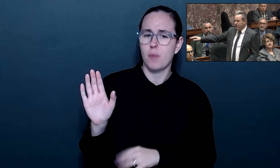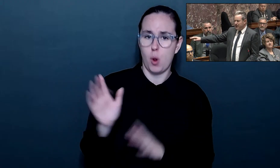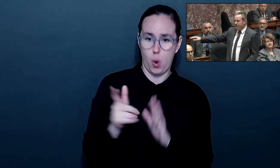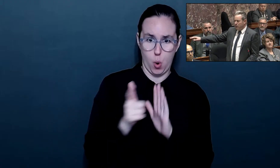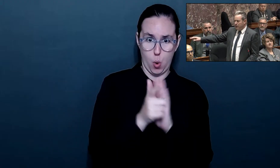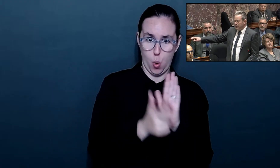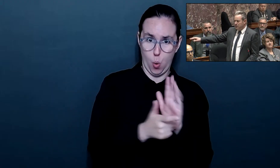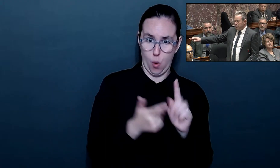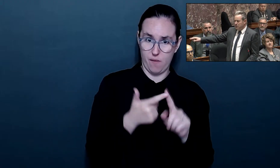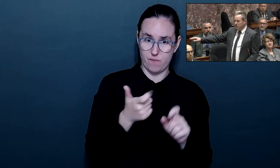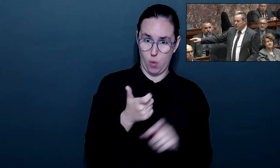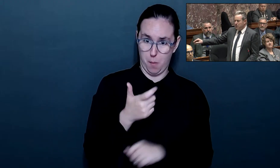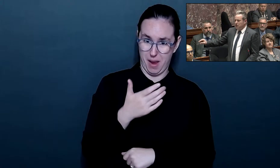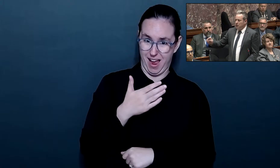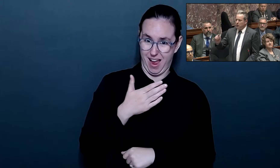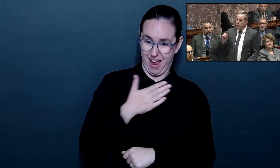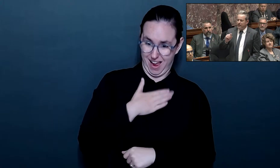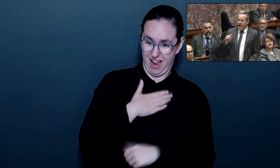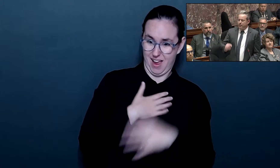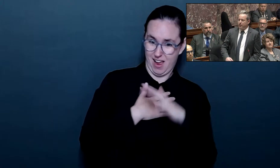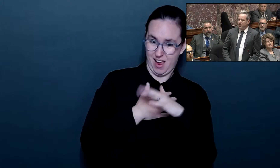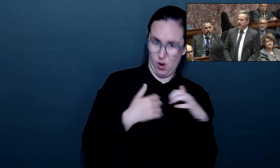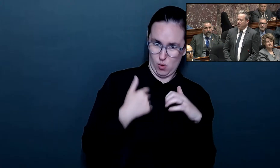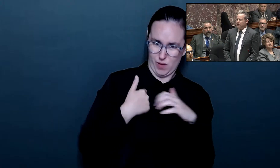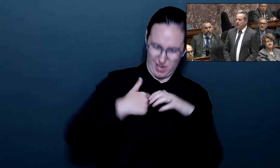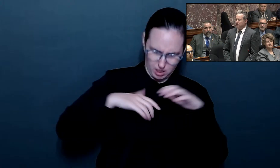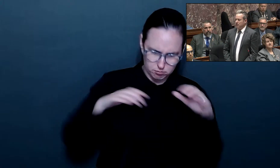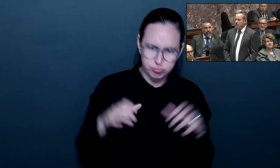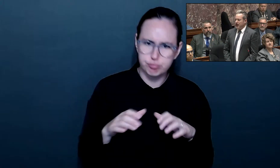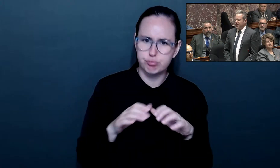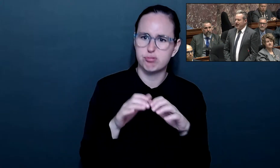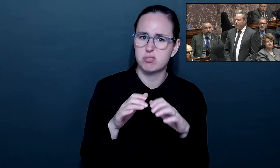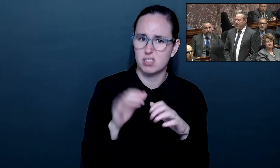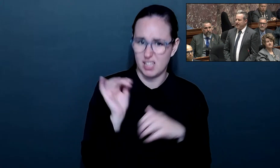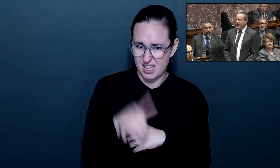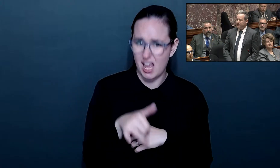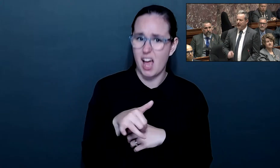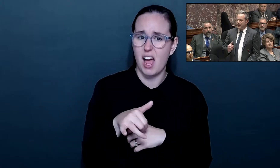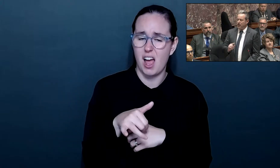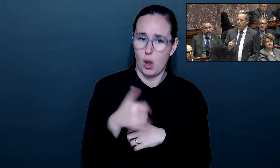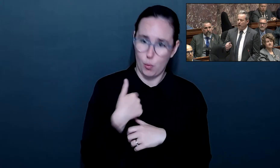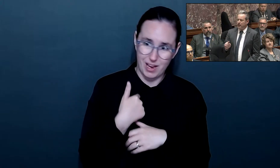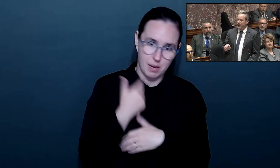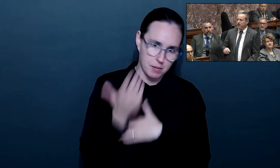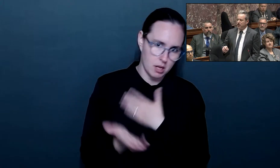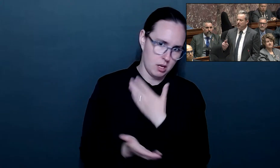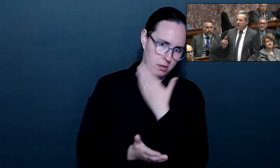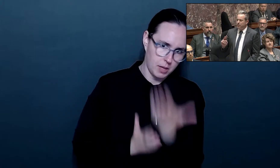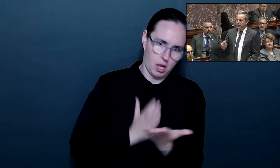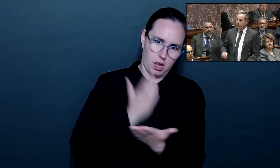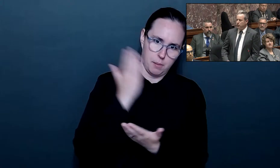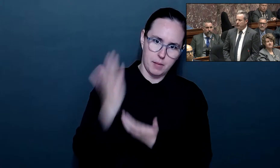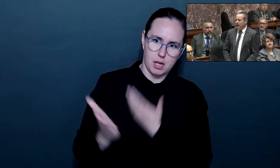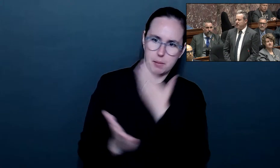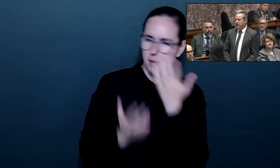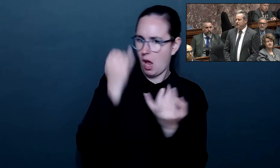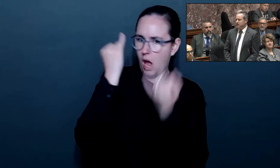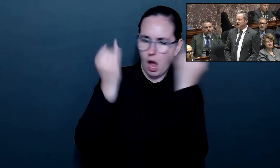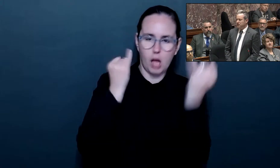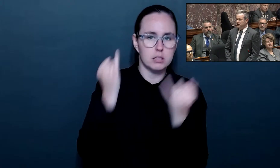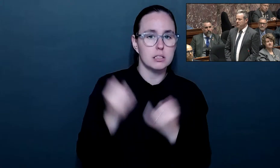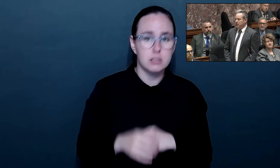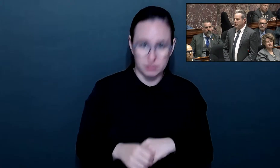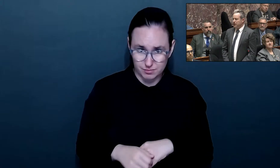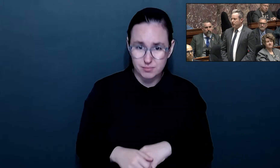has put that forward. We've had a Premier and a government campaign not one election, but 2